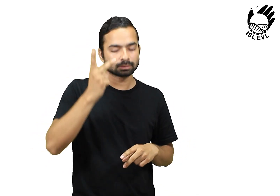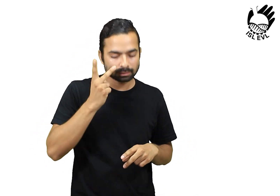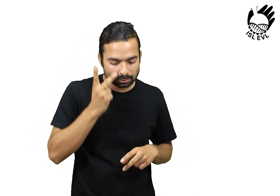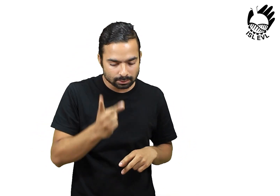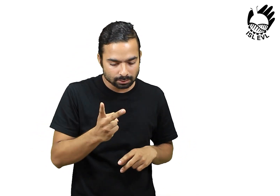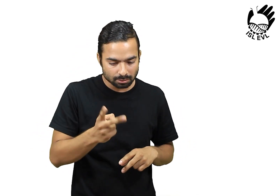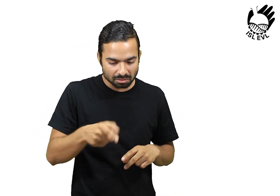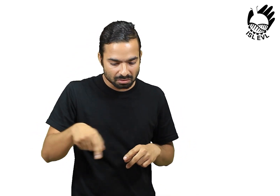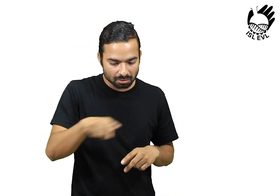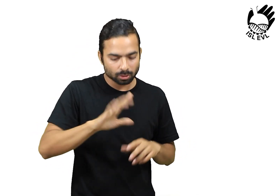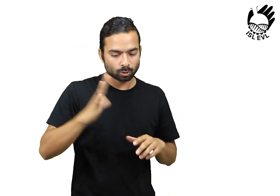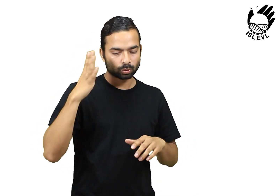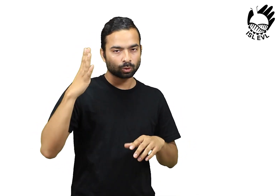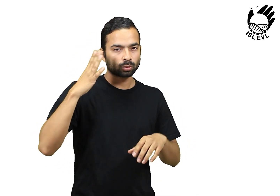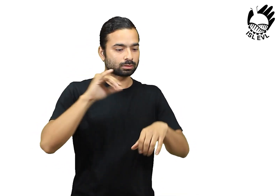actively from its surroundings.